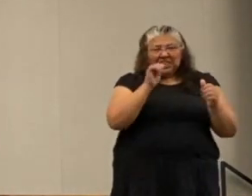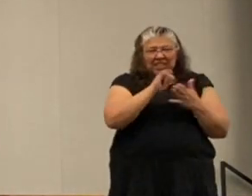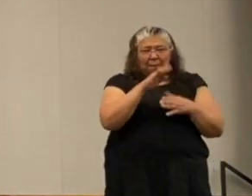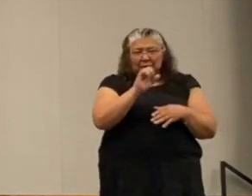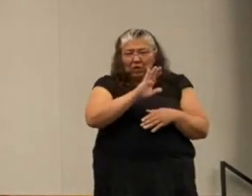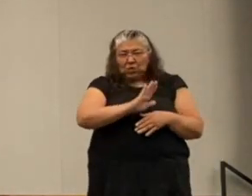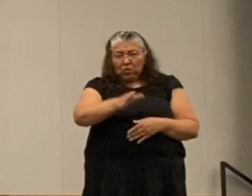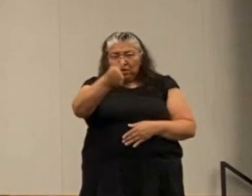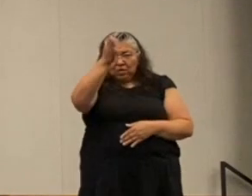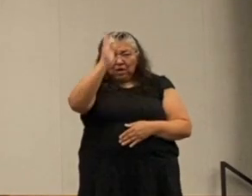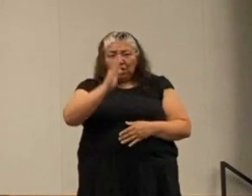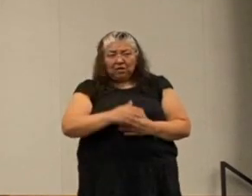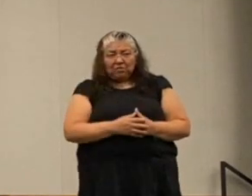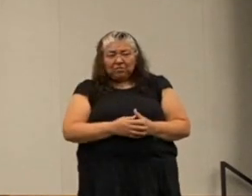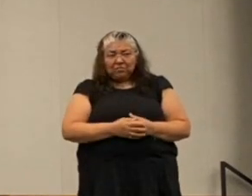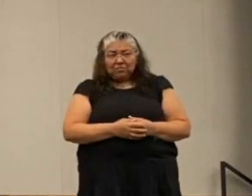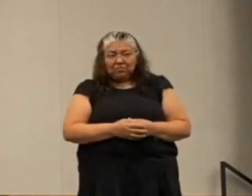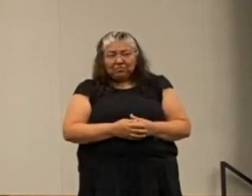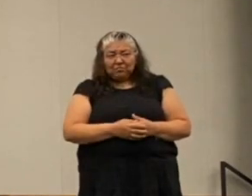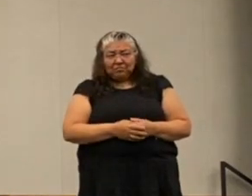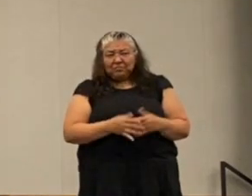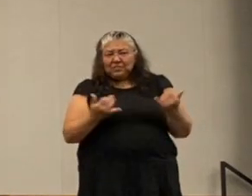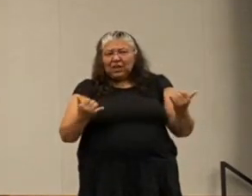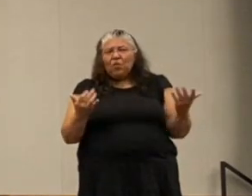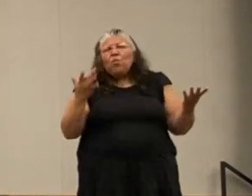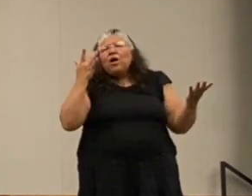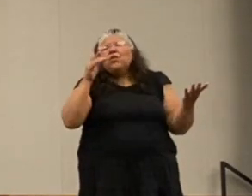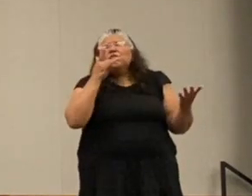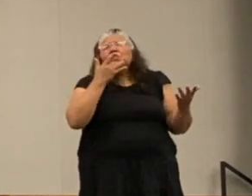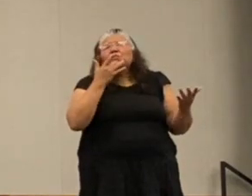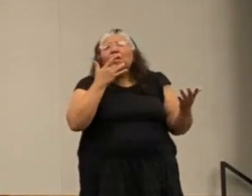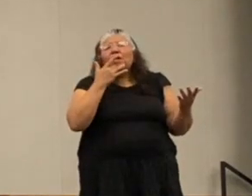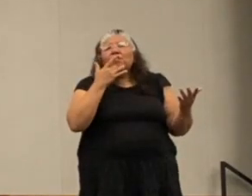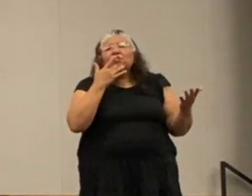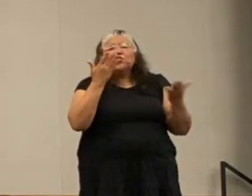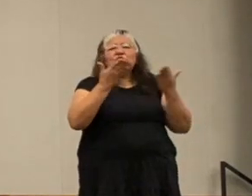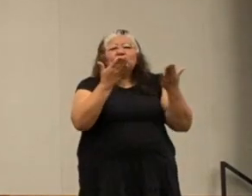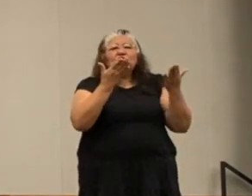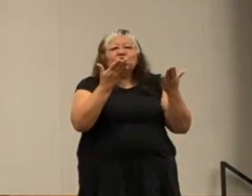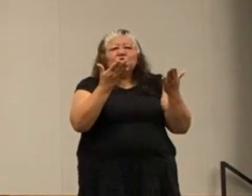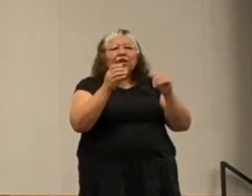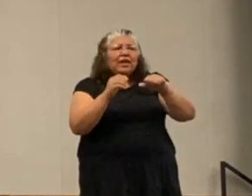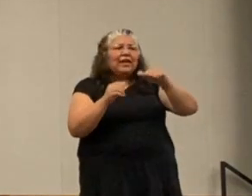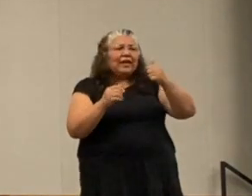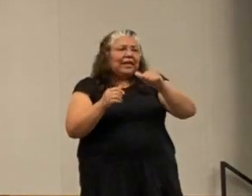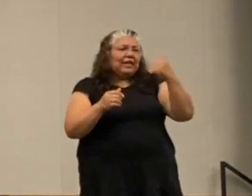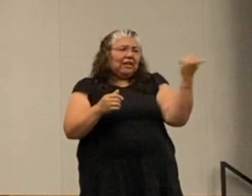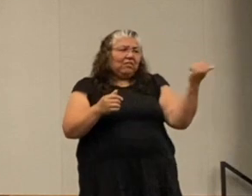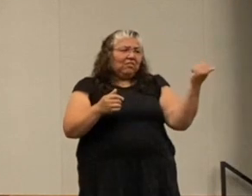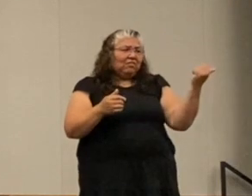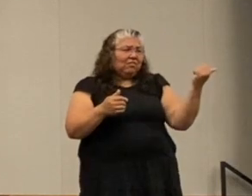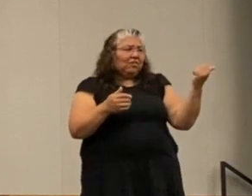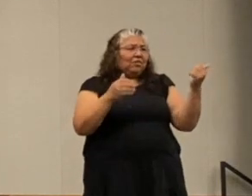God? My question would be, why would you rather serve anyone or anything else but Him?